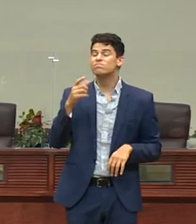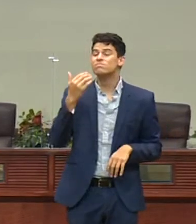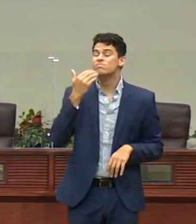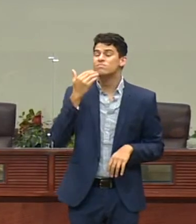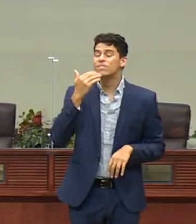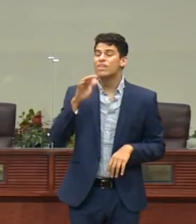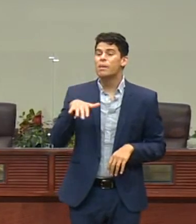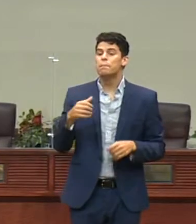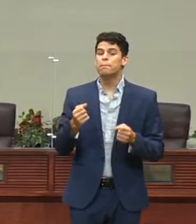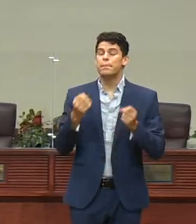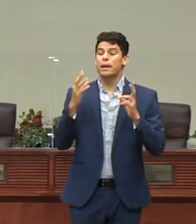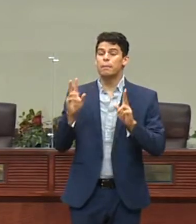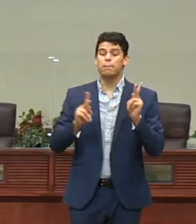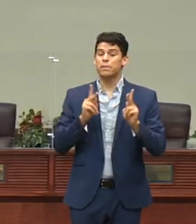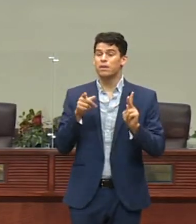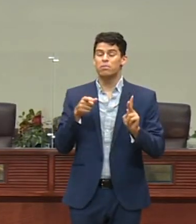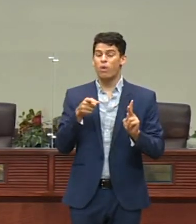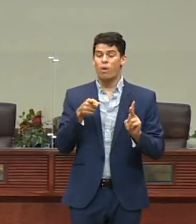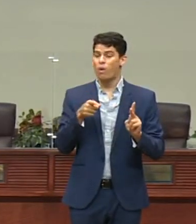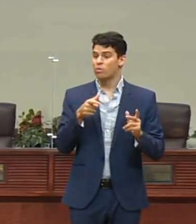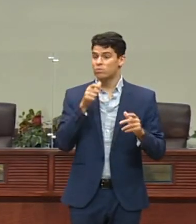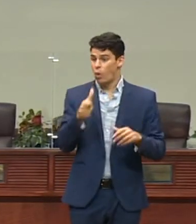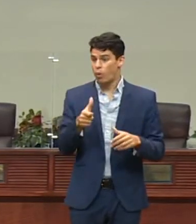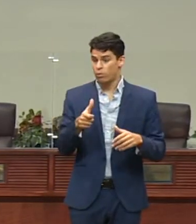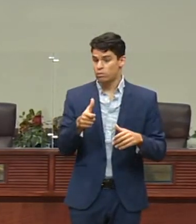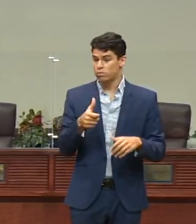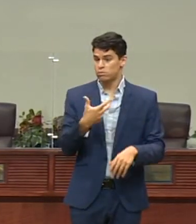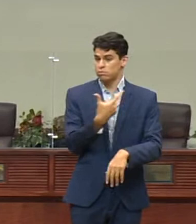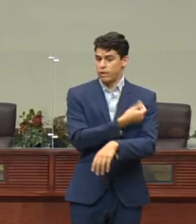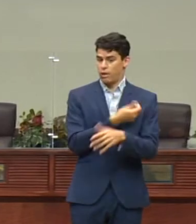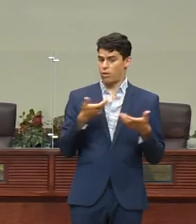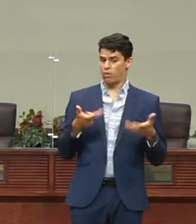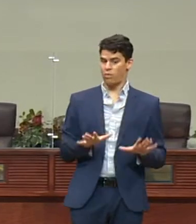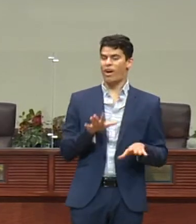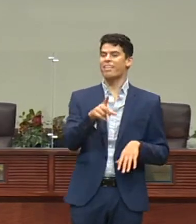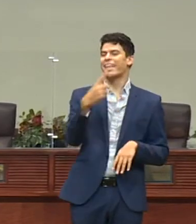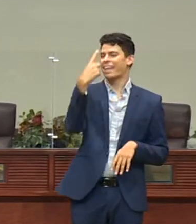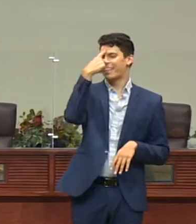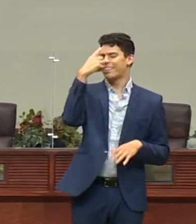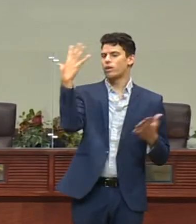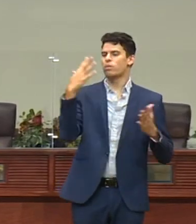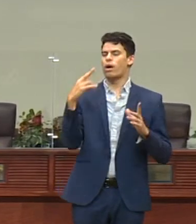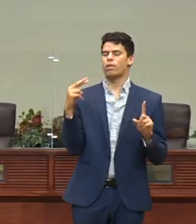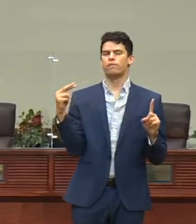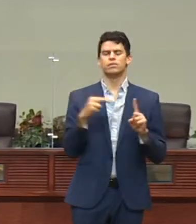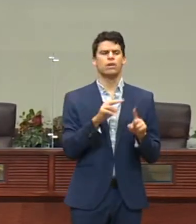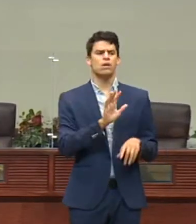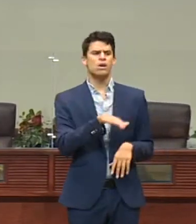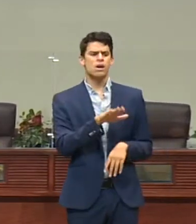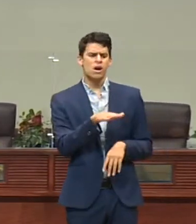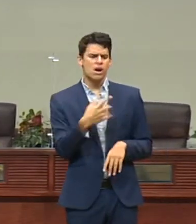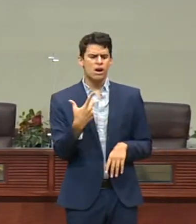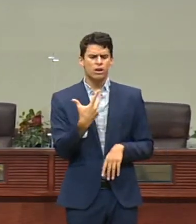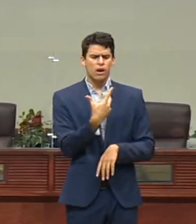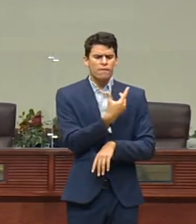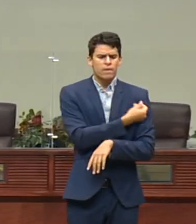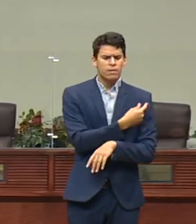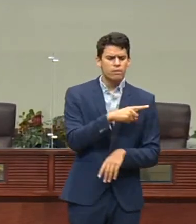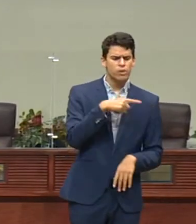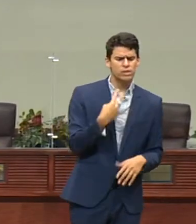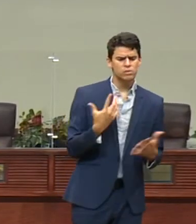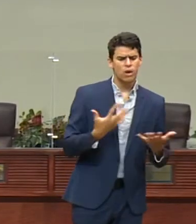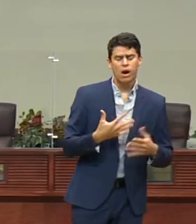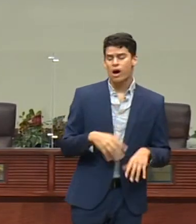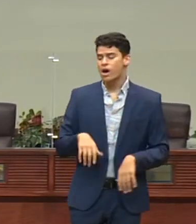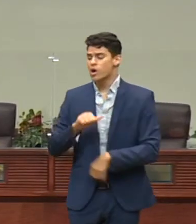the vaccine, in their minds, they are sometimes thinking, well, what is the risk of the vaccine versus the risk of getting